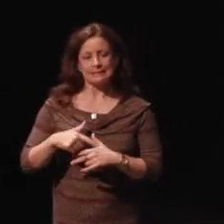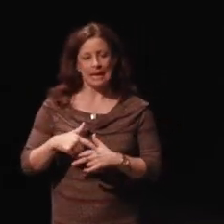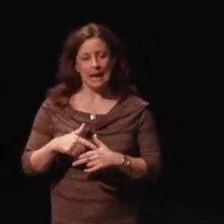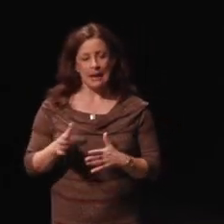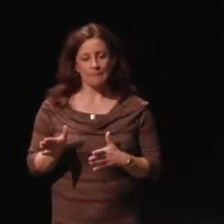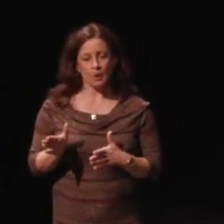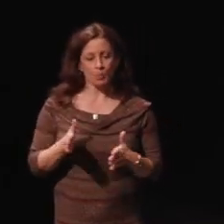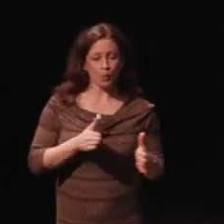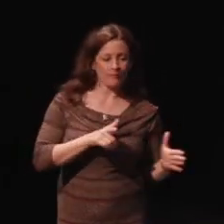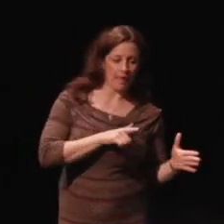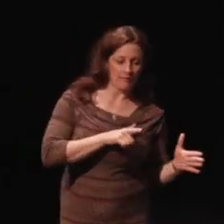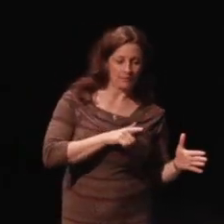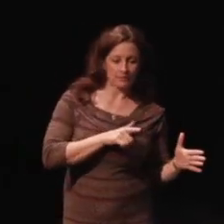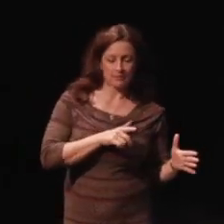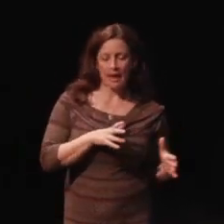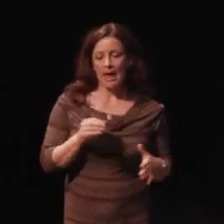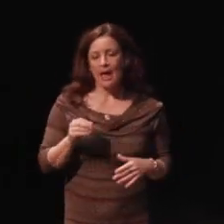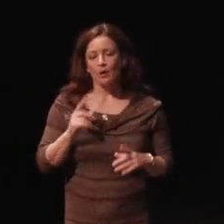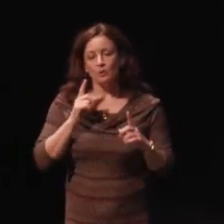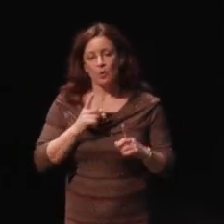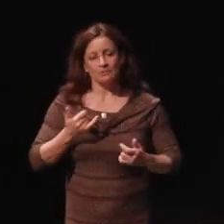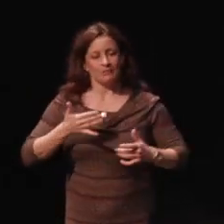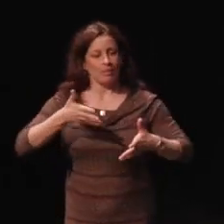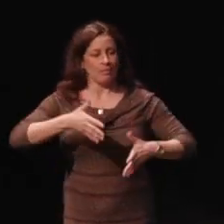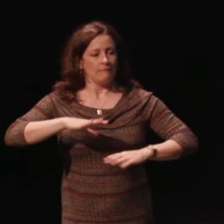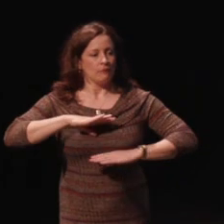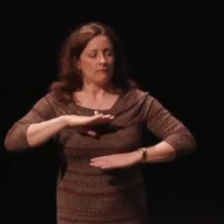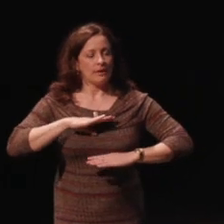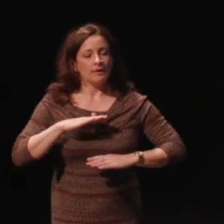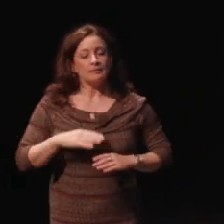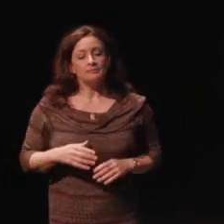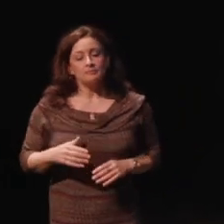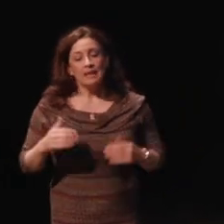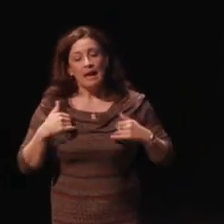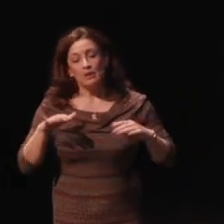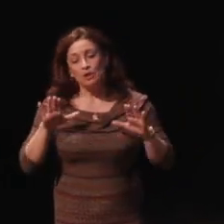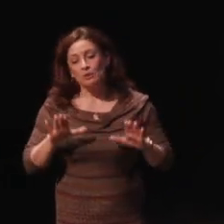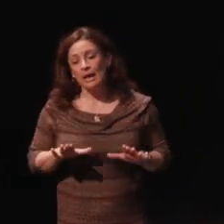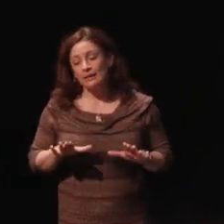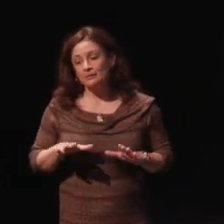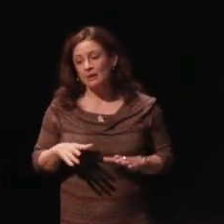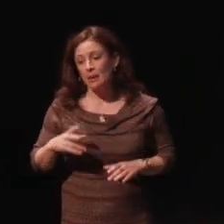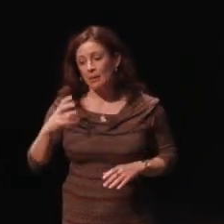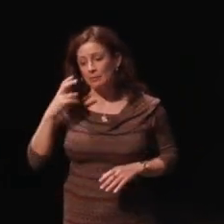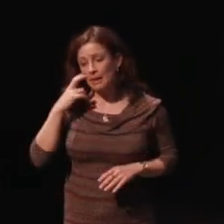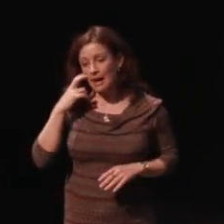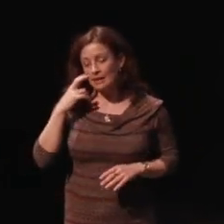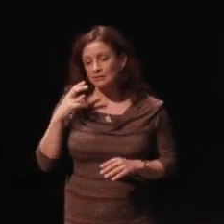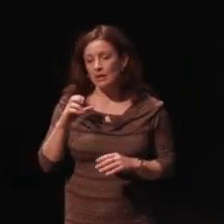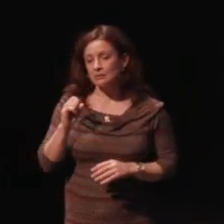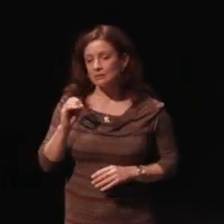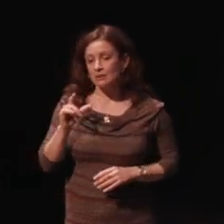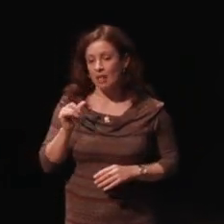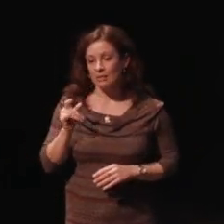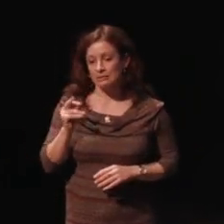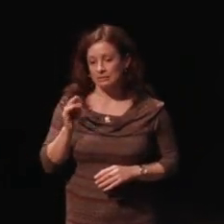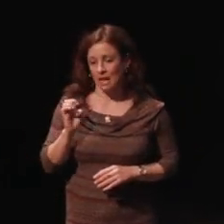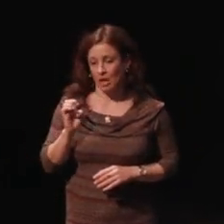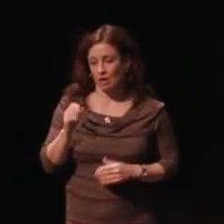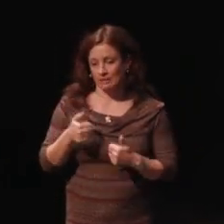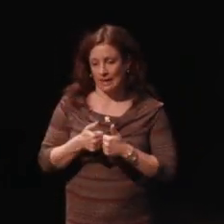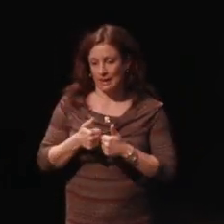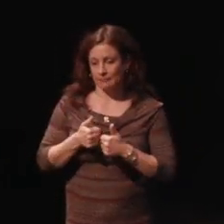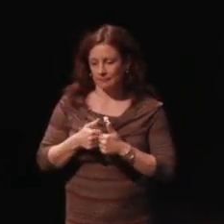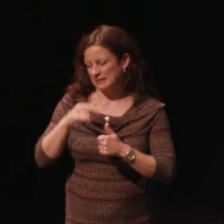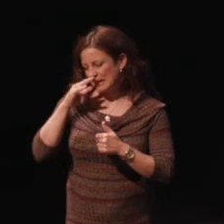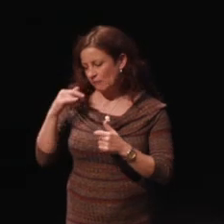left, and the goals that you still had to fulfill. Then there's a great blindfold solitaire game that wasn't made by me, but by kid-friendly